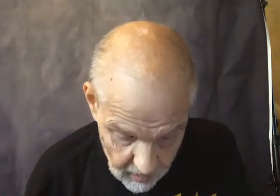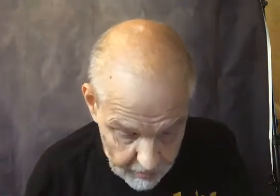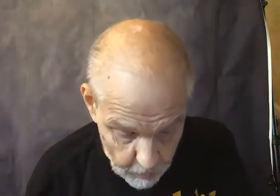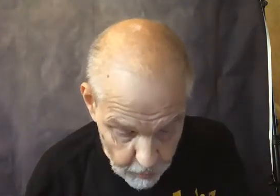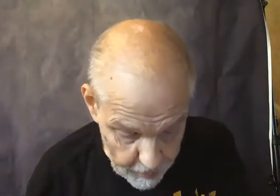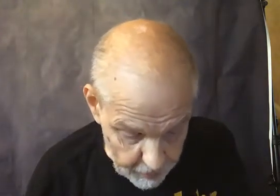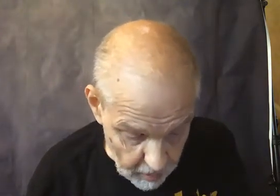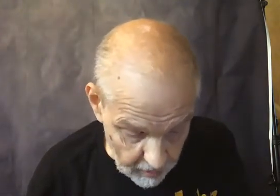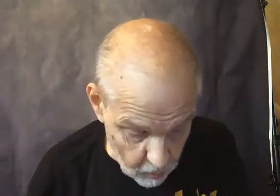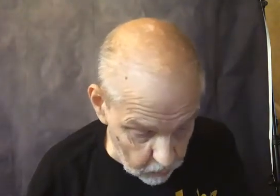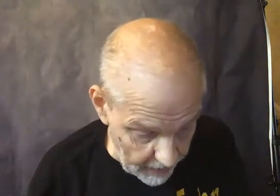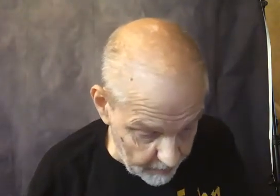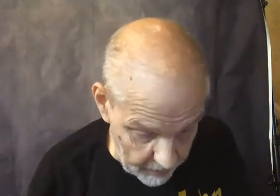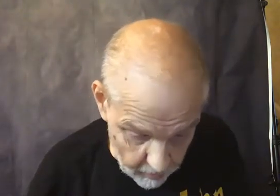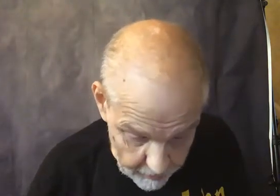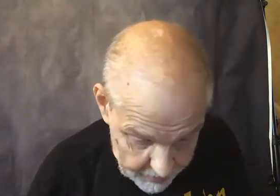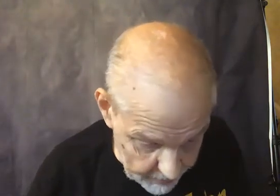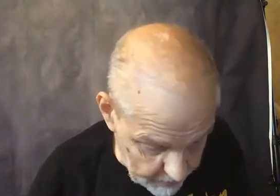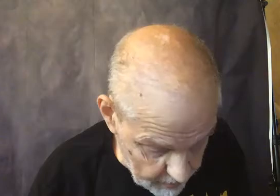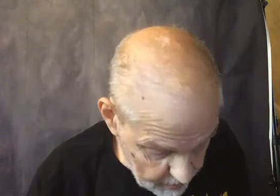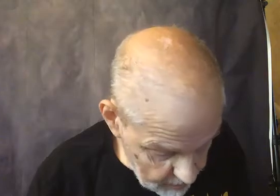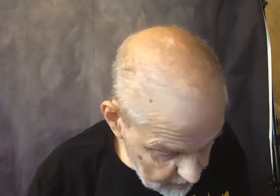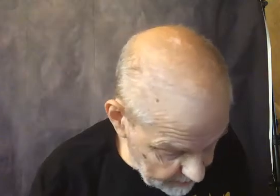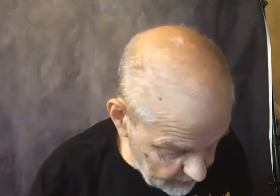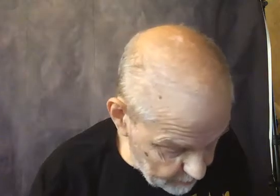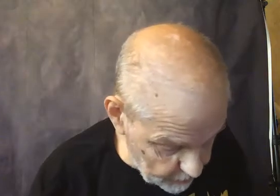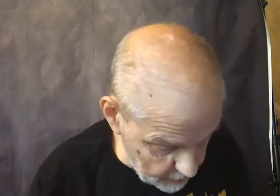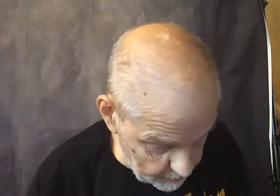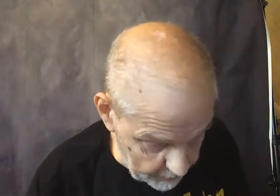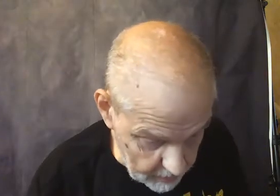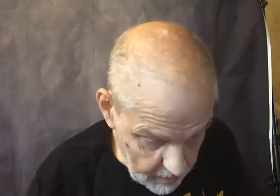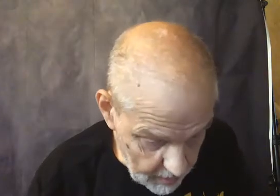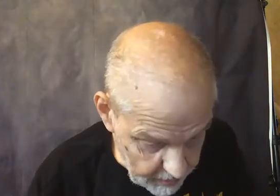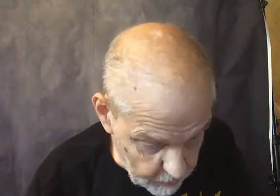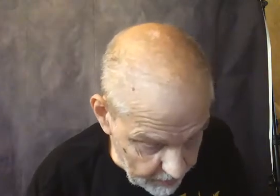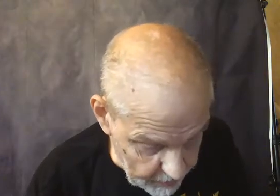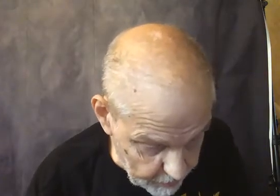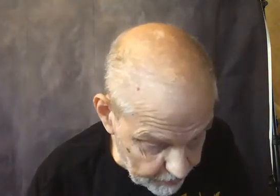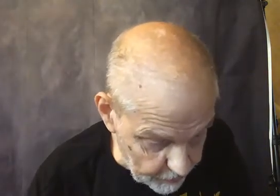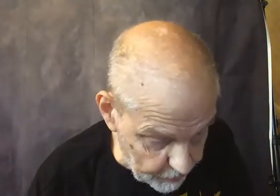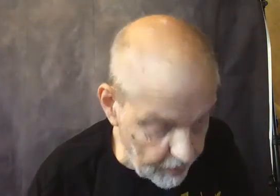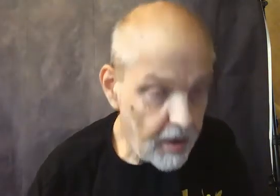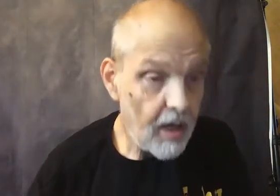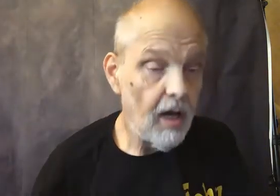Okay, we're going to talk a whole lot about all the rest of this as time goes on, but I just wanted to introduce it to